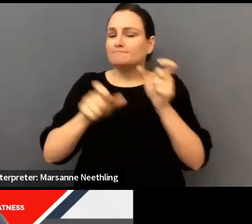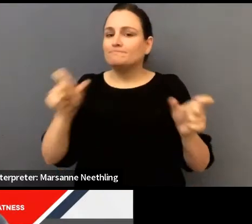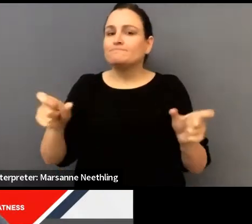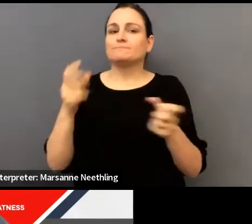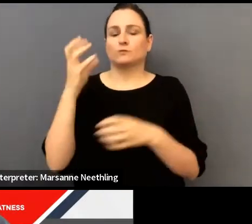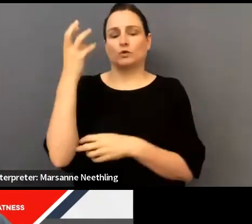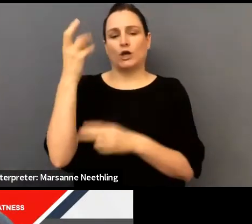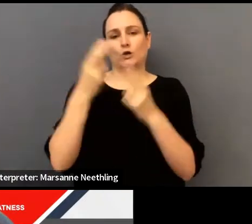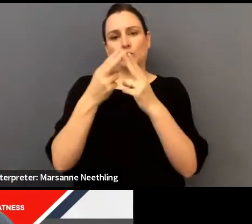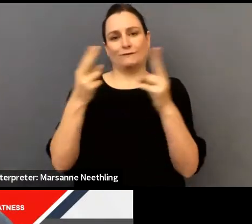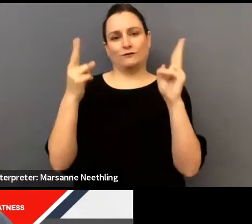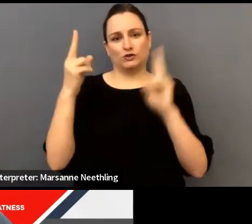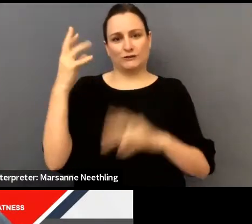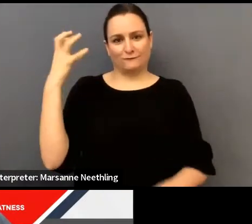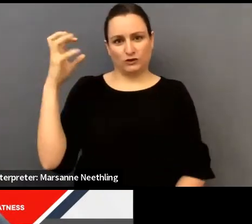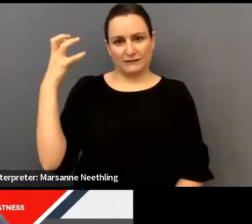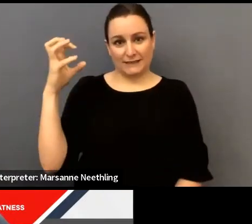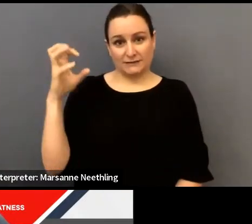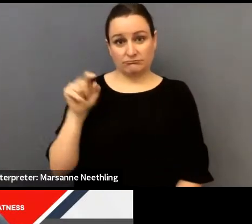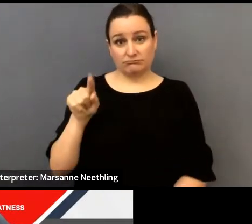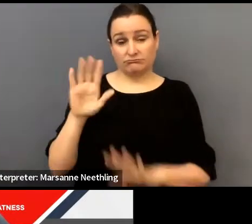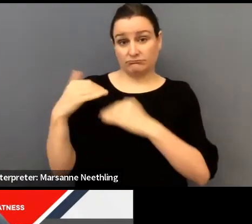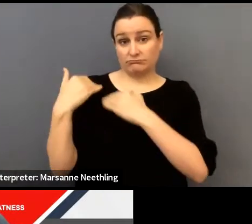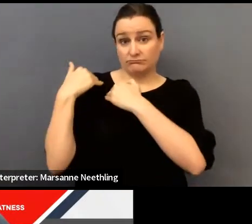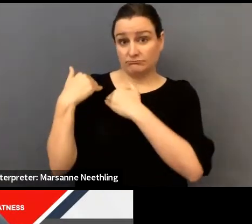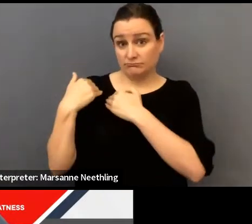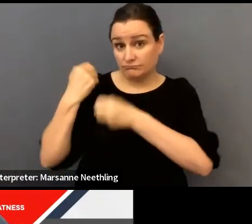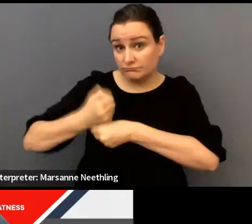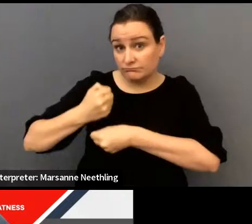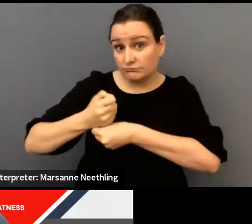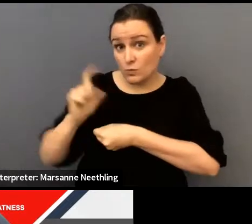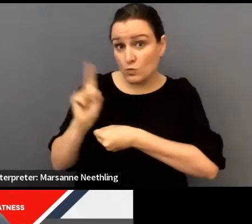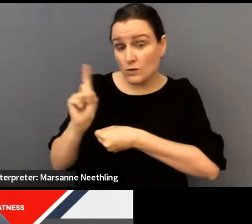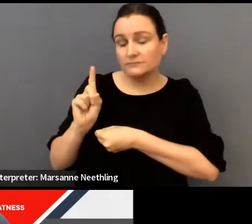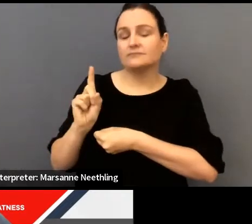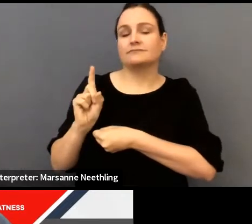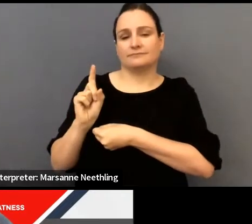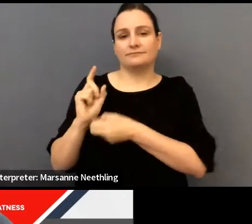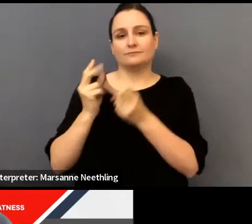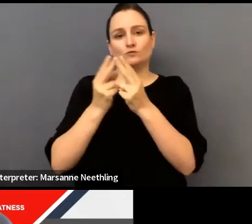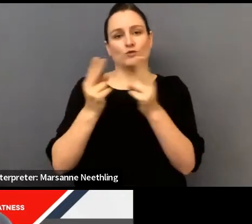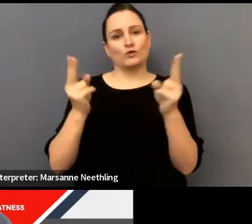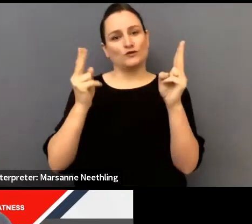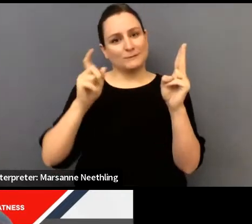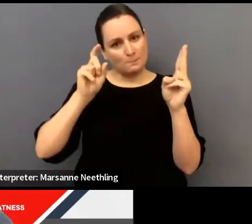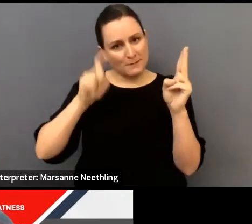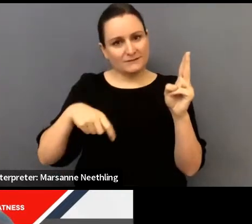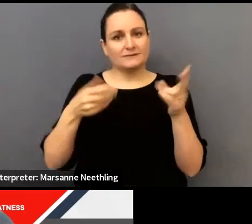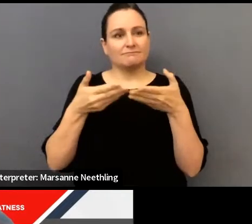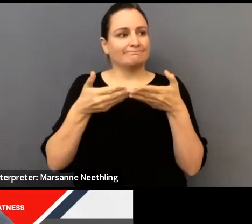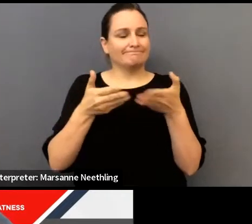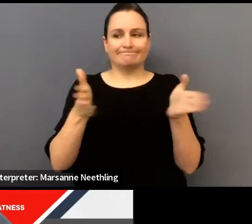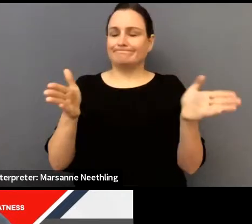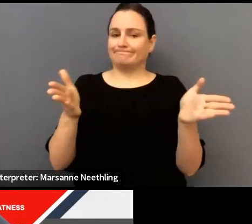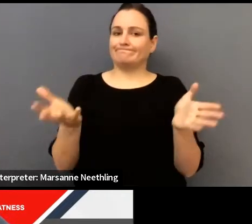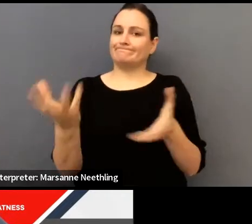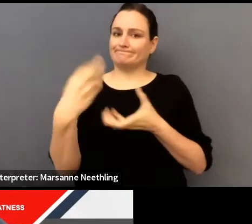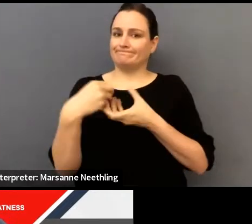her role, she ensures that the University of the Free State becomes increasingly